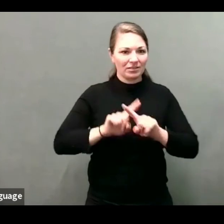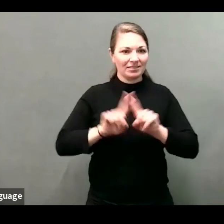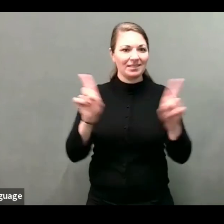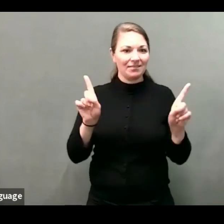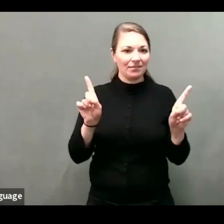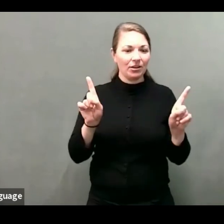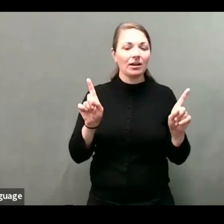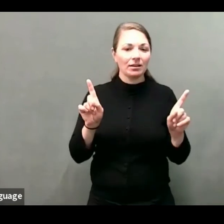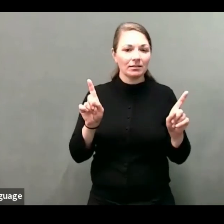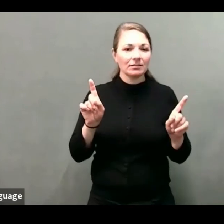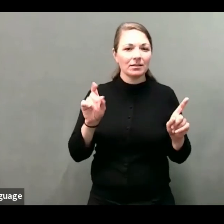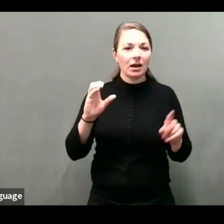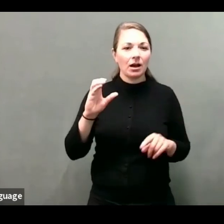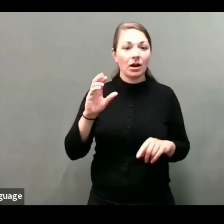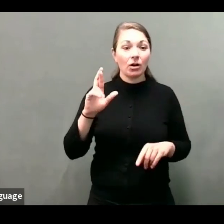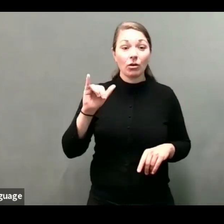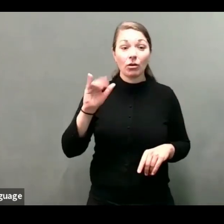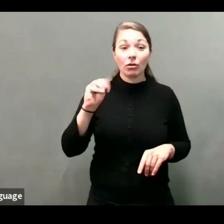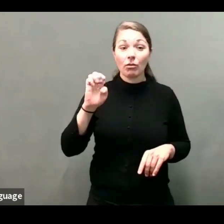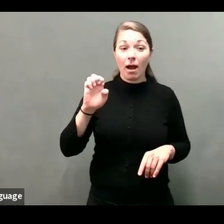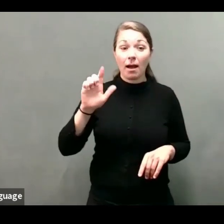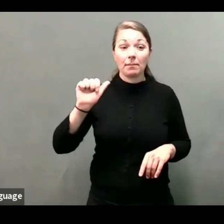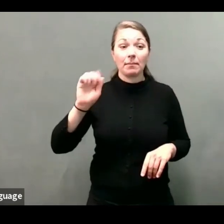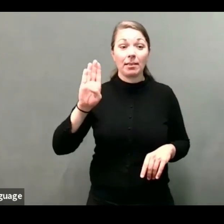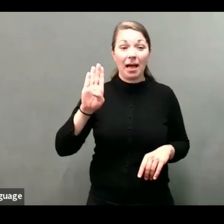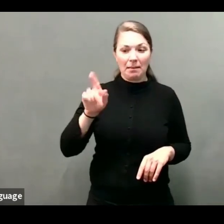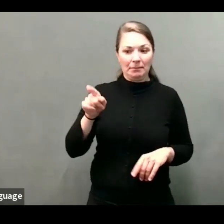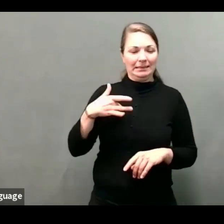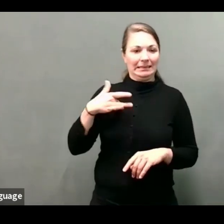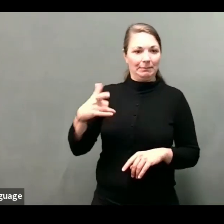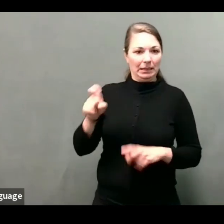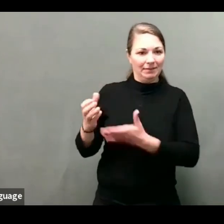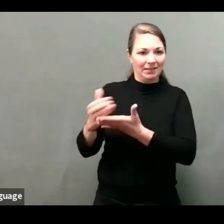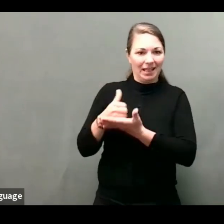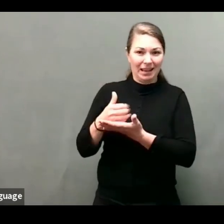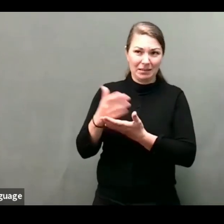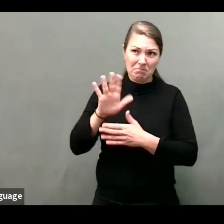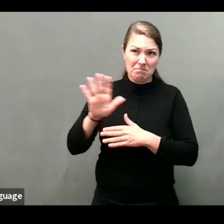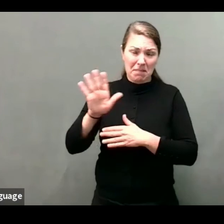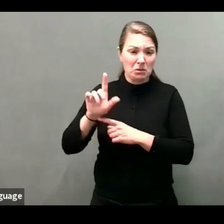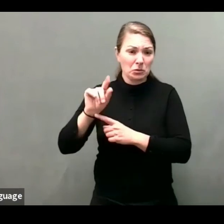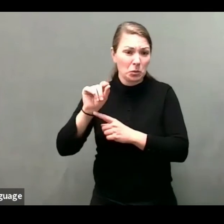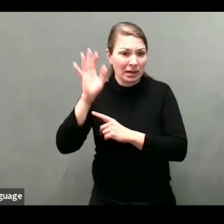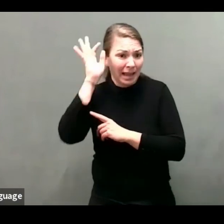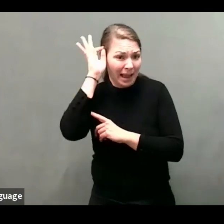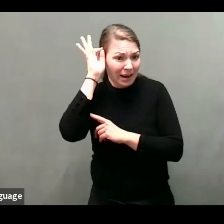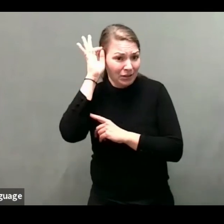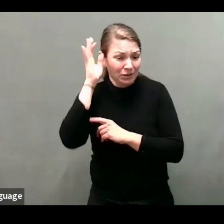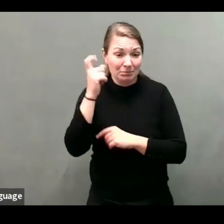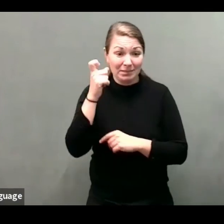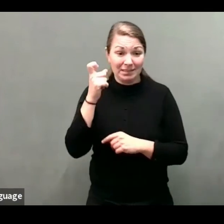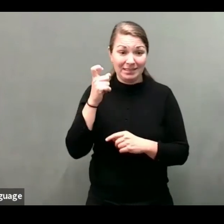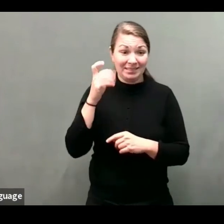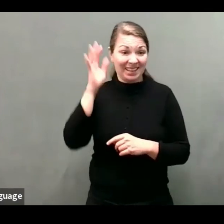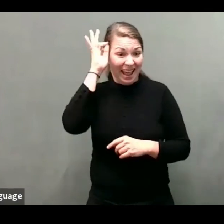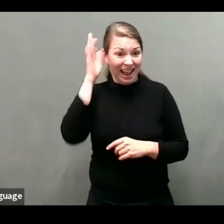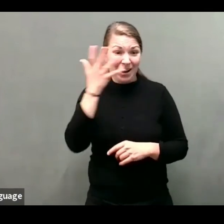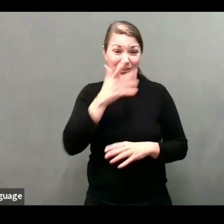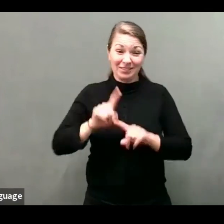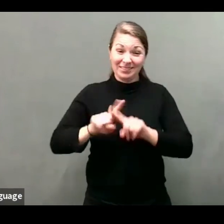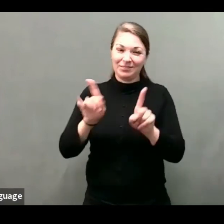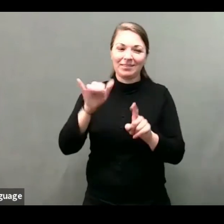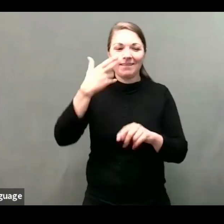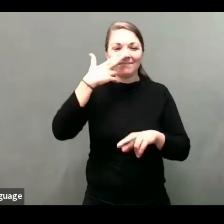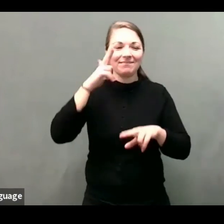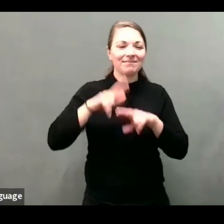Typically, the crime lab needs at least like 20 hairs in order to establish what the patient's hair looks like. So just a little fun fact